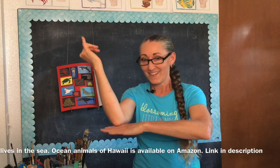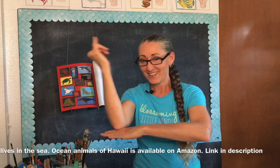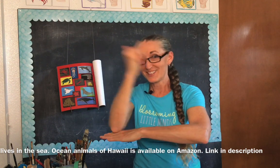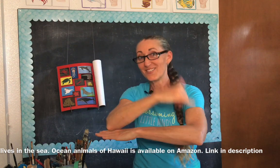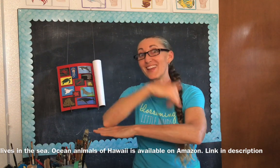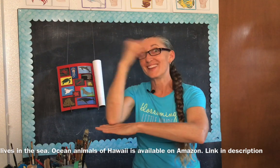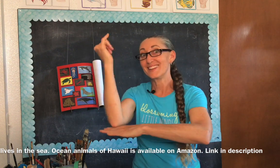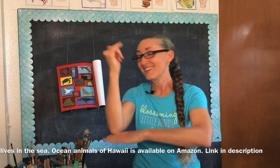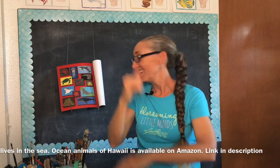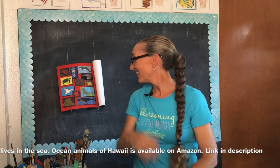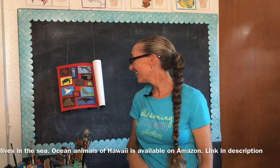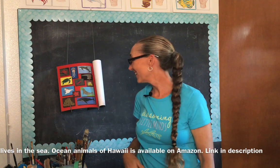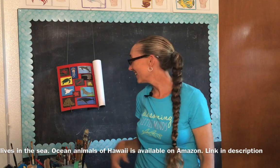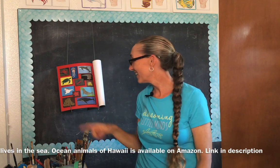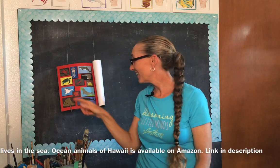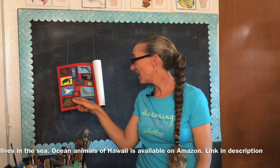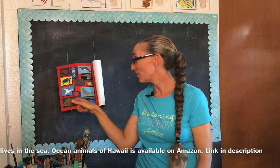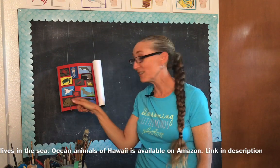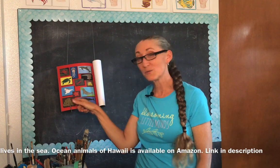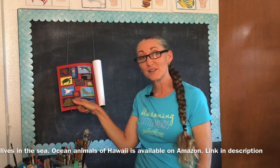That's right. How about this one?